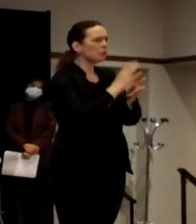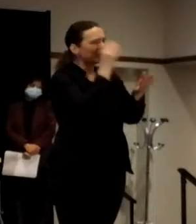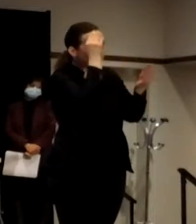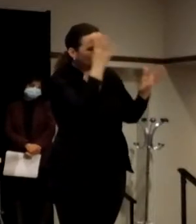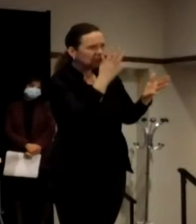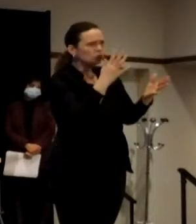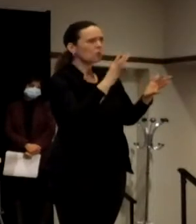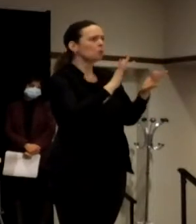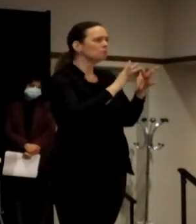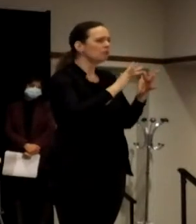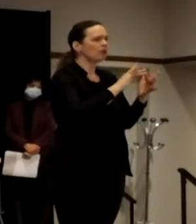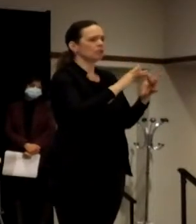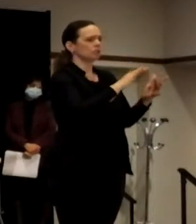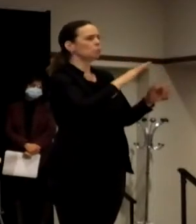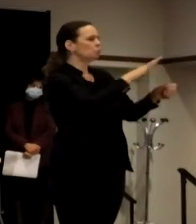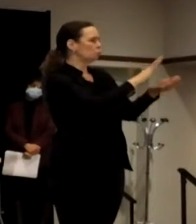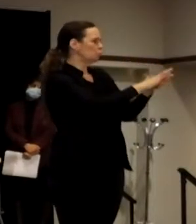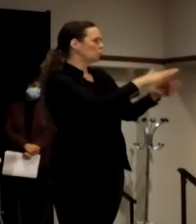public. Questions?